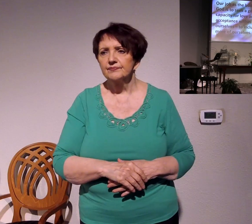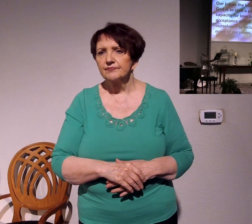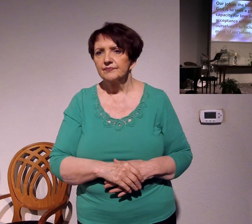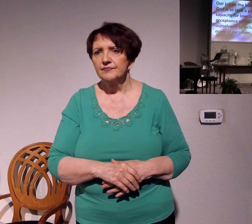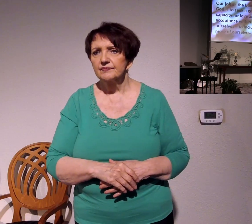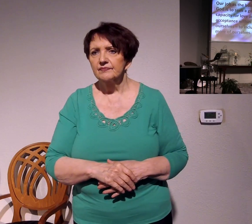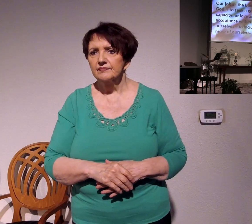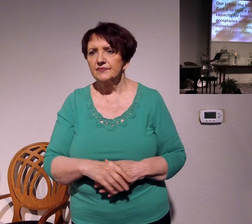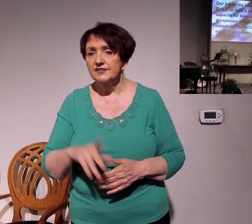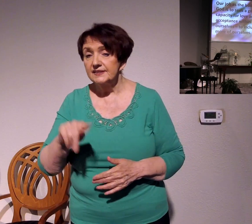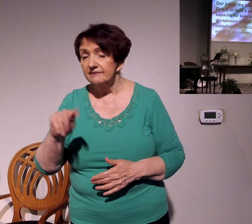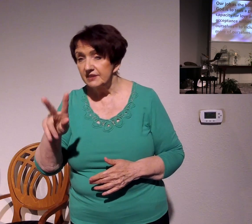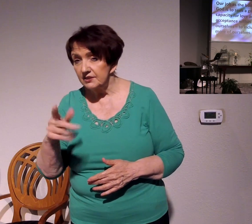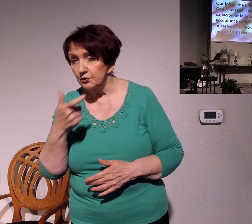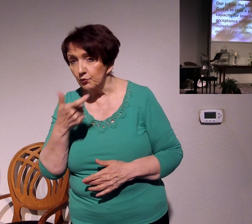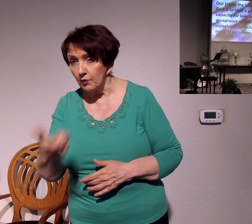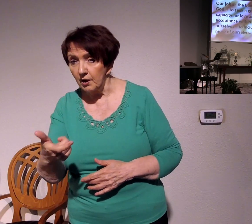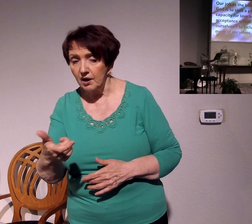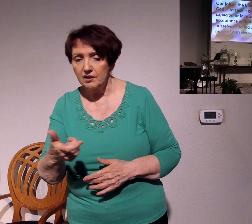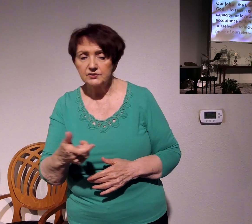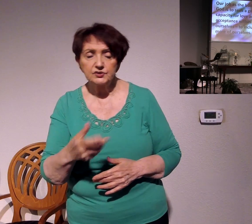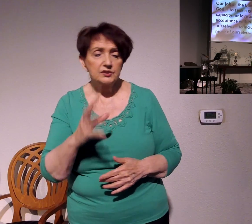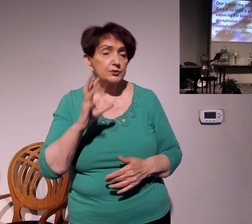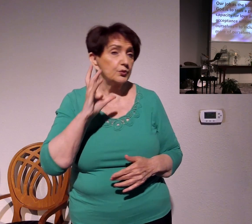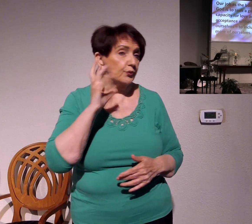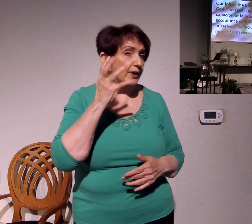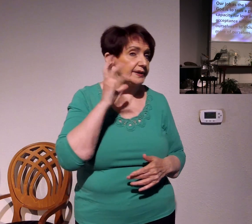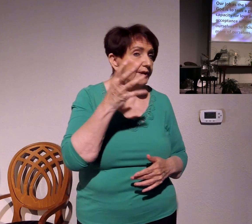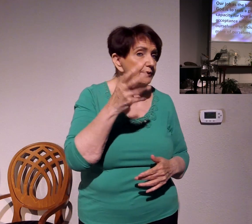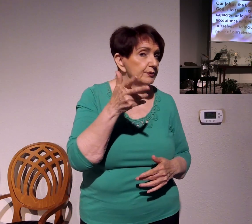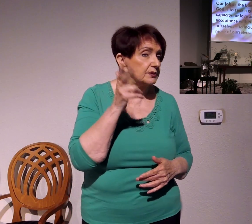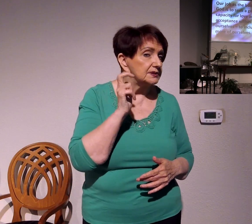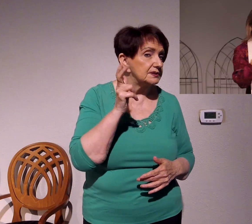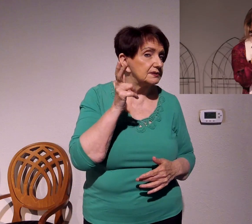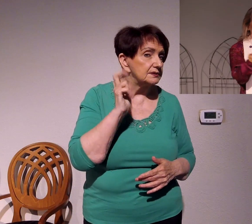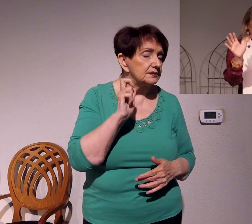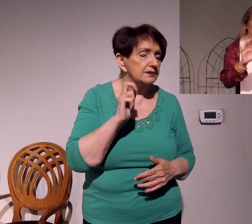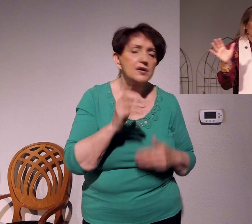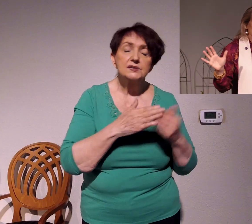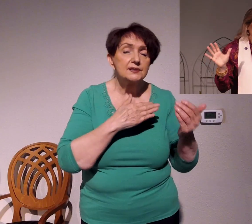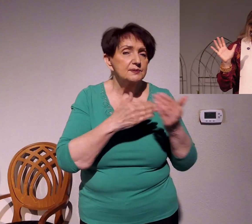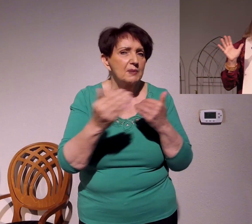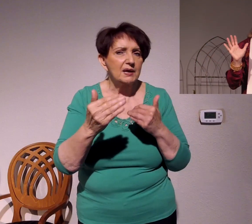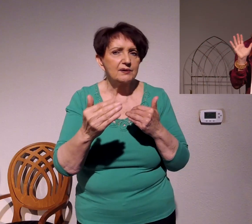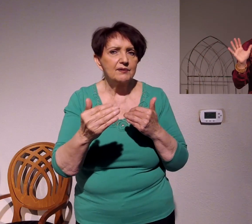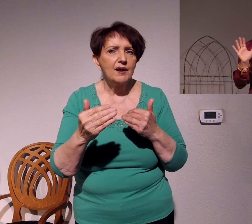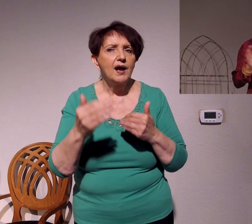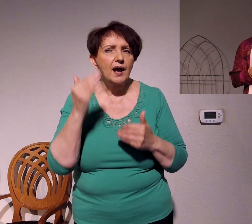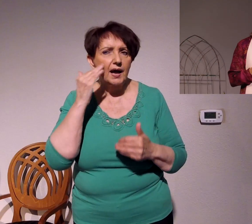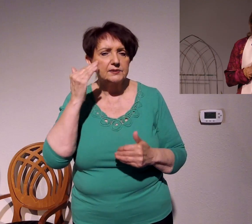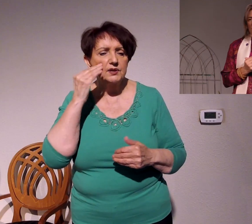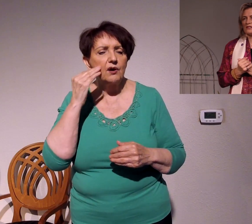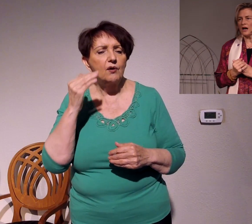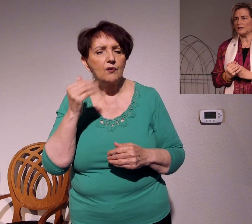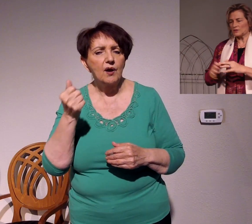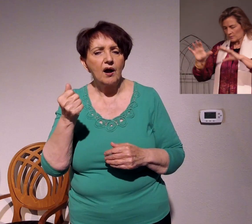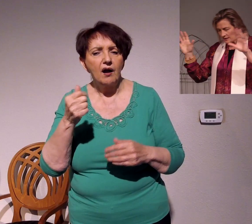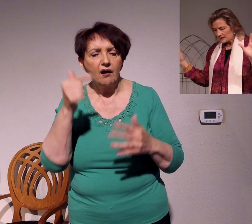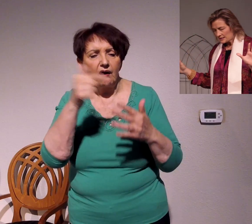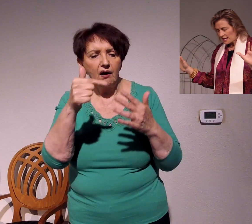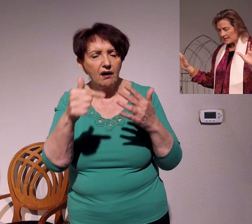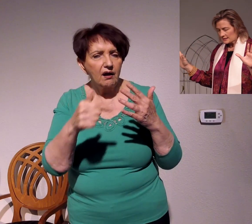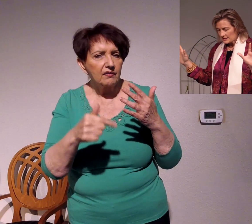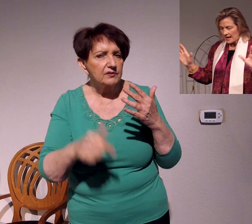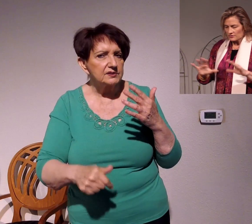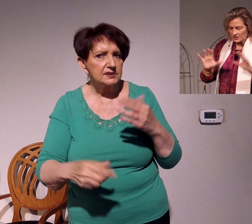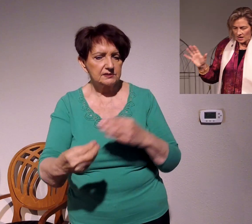the television you watch, the radio station you listen to. It doesn't matter. You know, I know that I'm influenced sometimes by